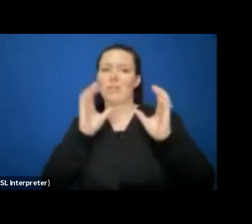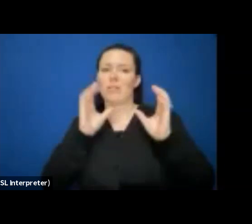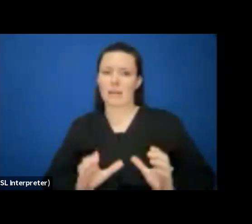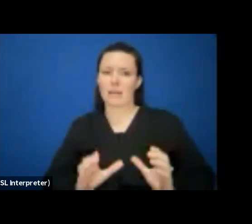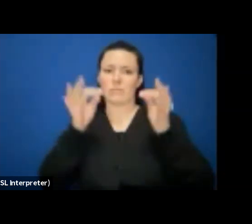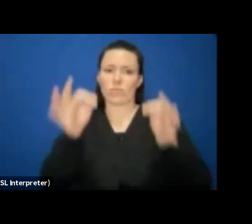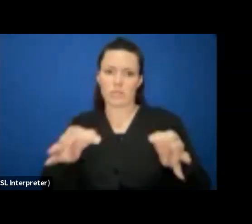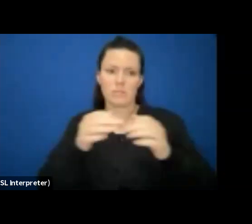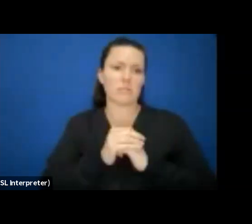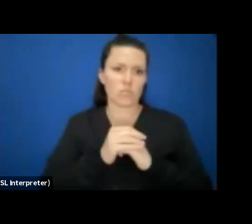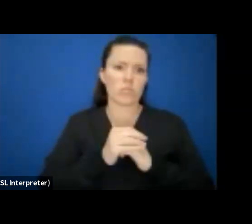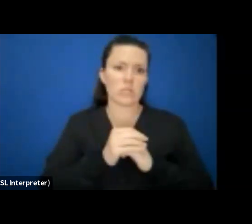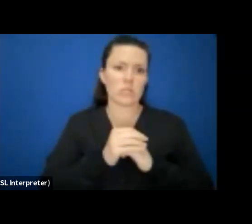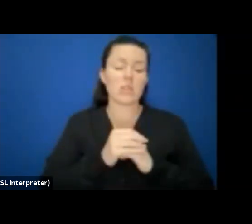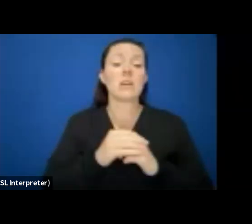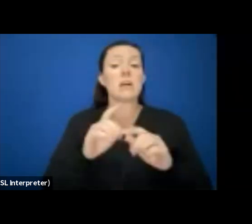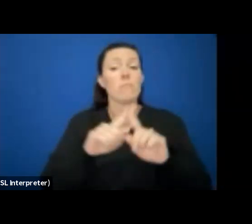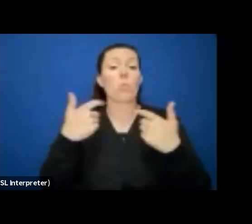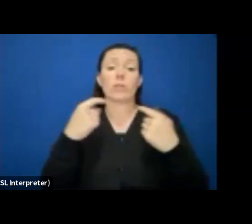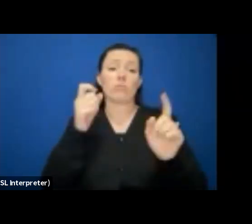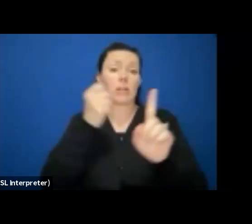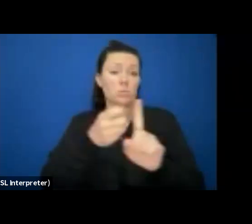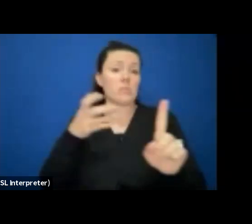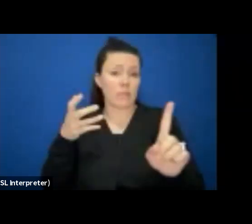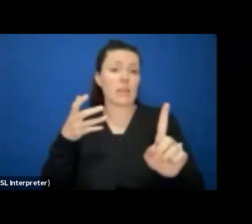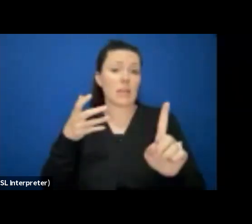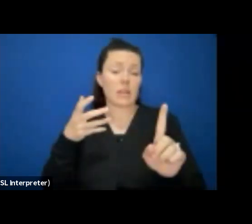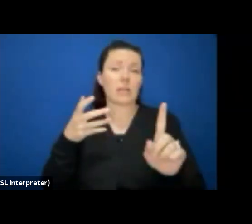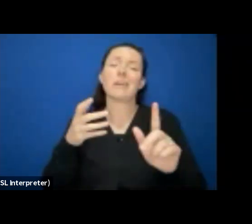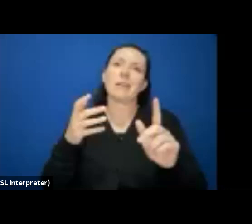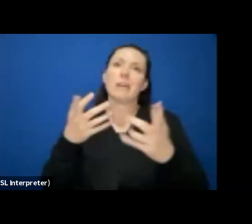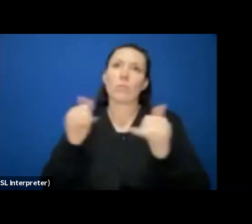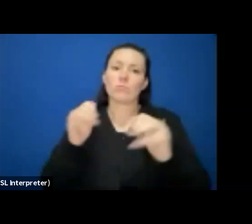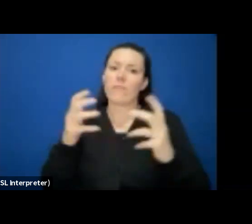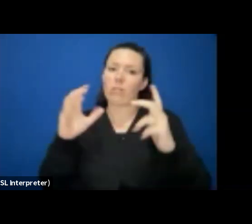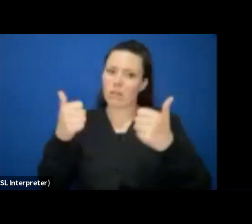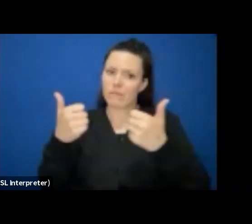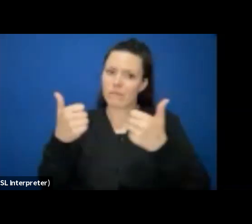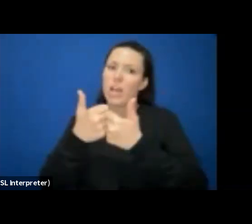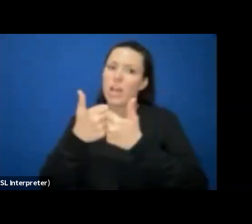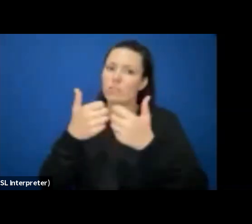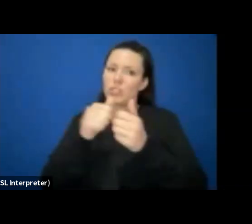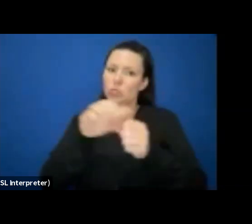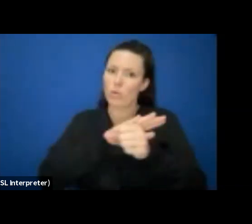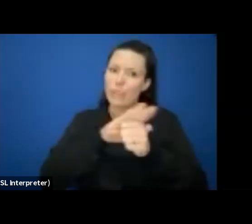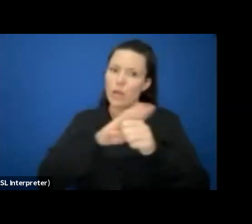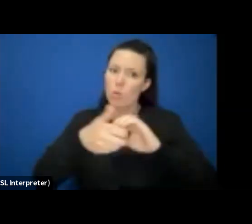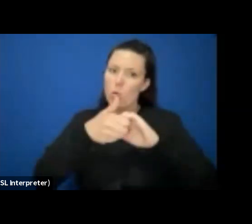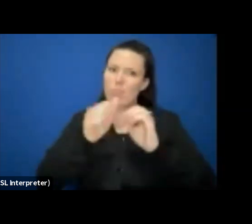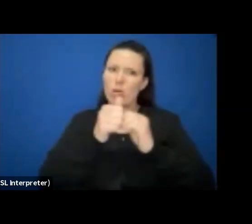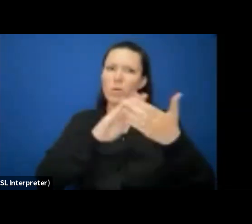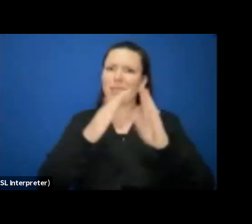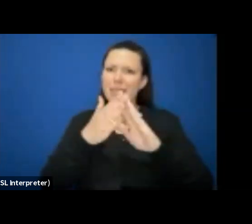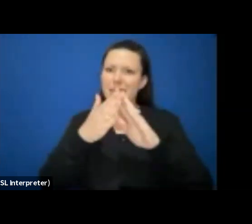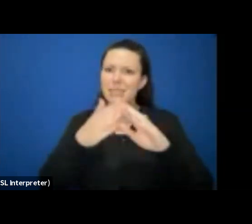we have been expanding. We have been having a lot of challenges with local partners, with the city, because it's like, well, I'm sending you